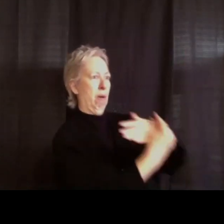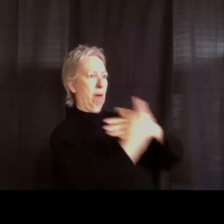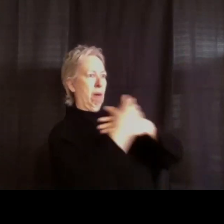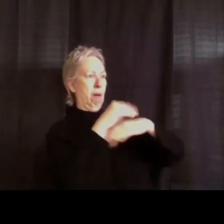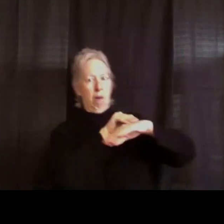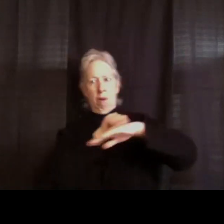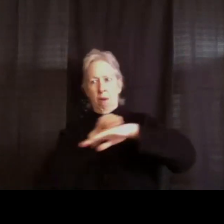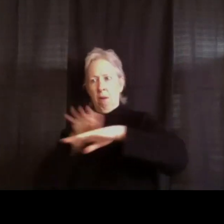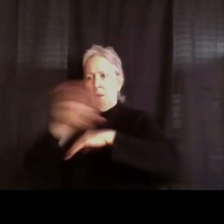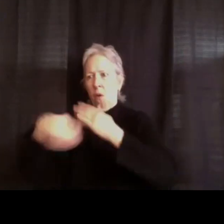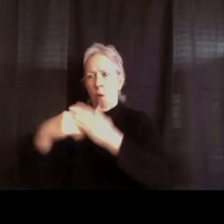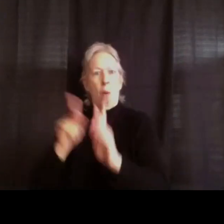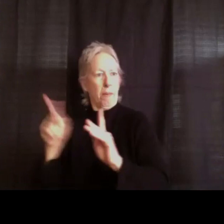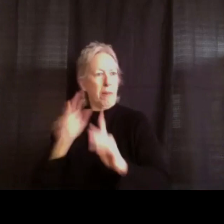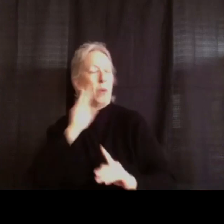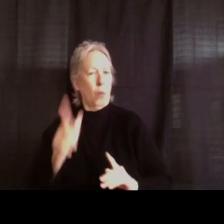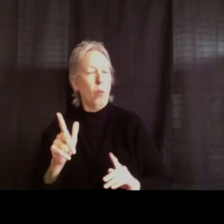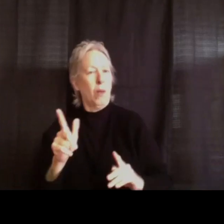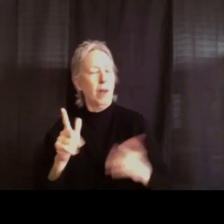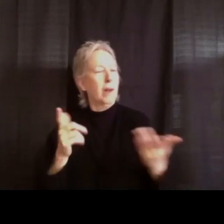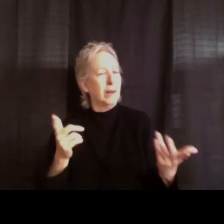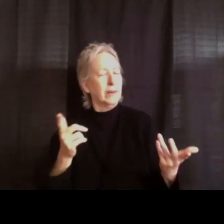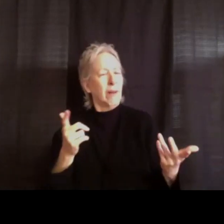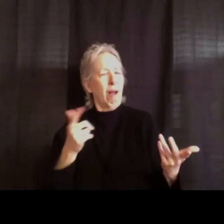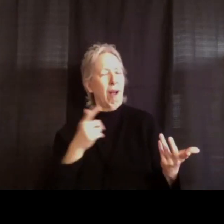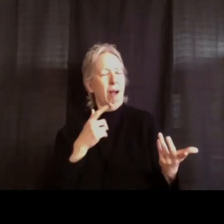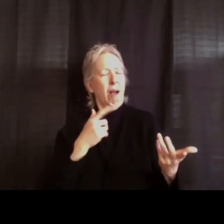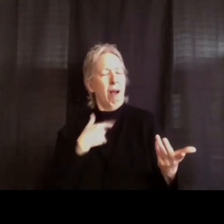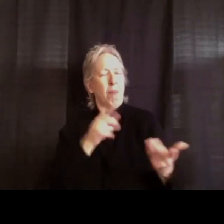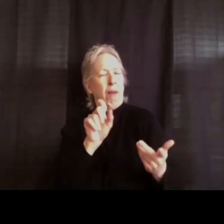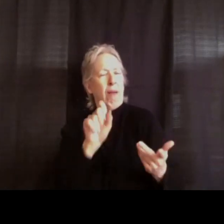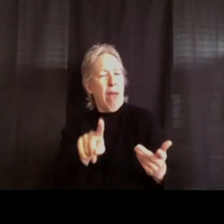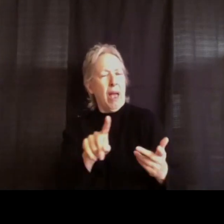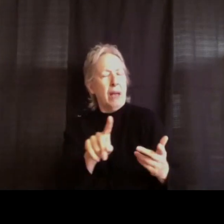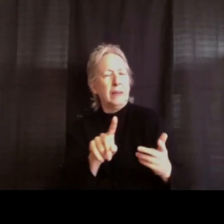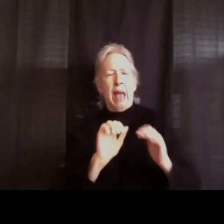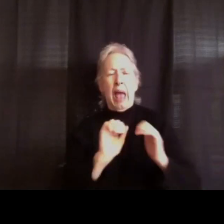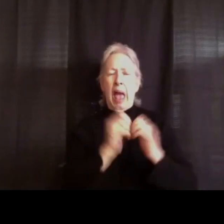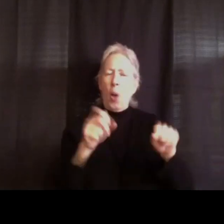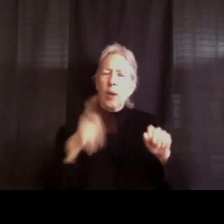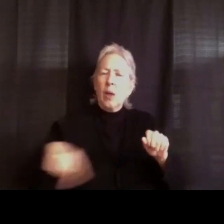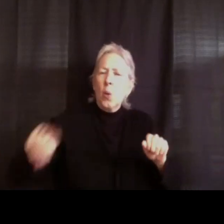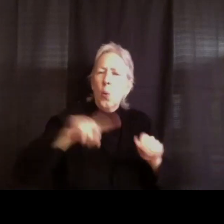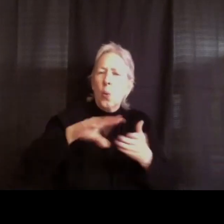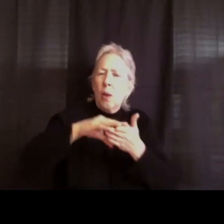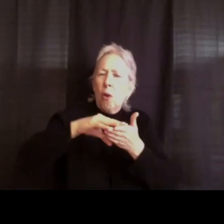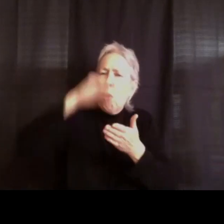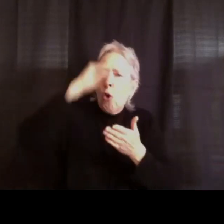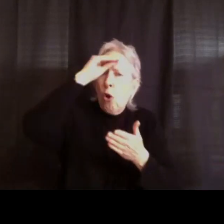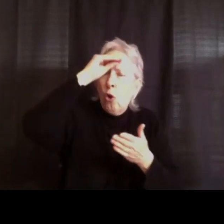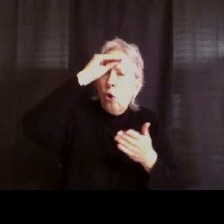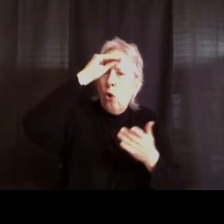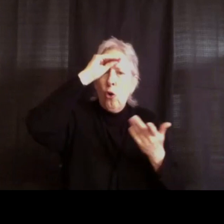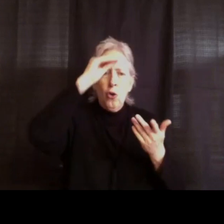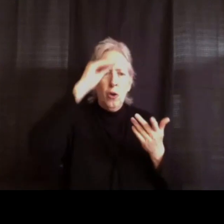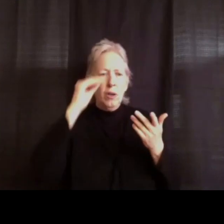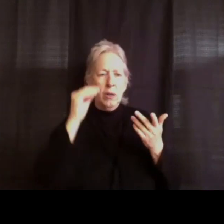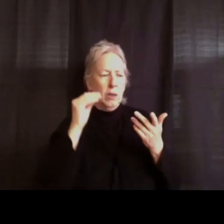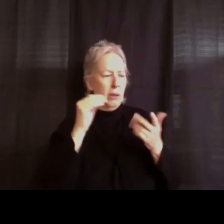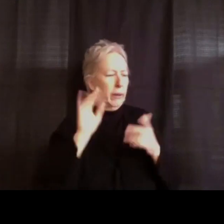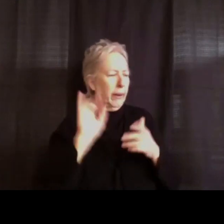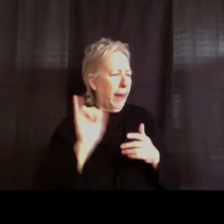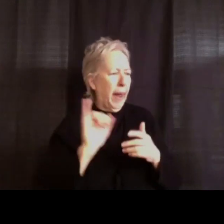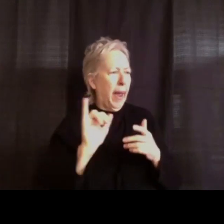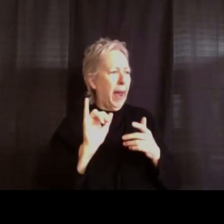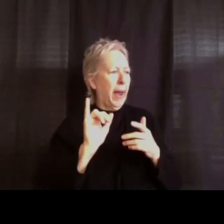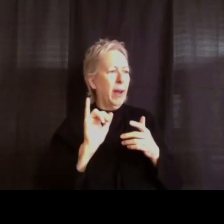How might we today be learning that access to healthcare is vital to the well-being of the whole